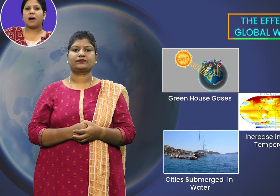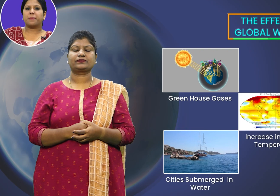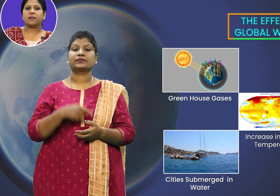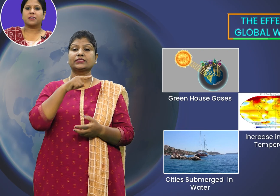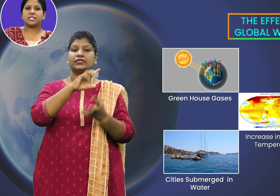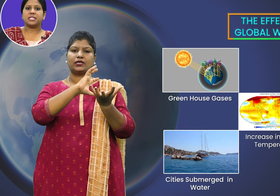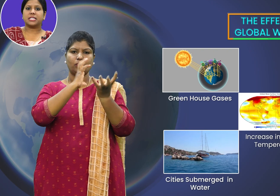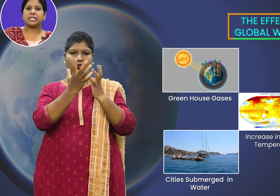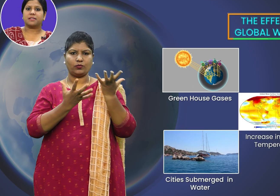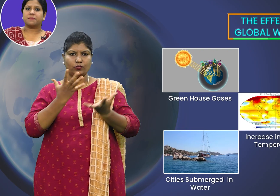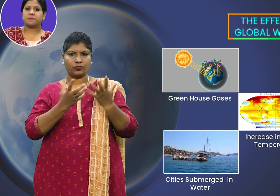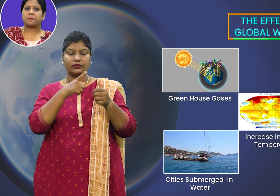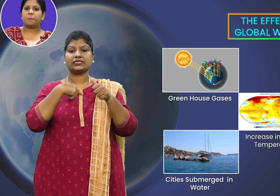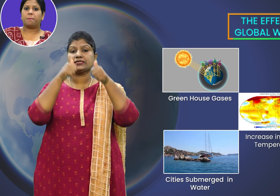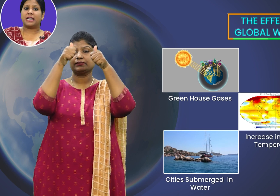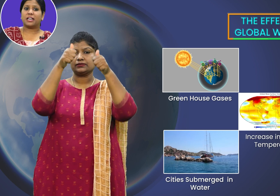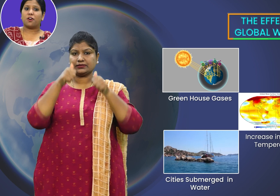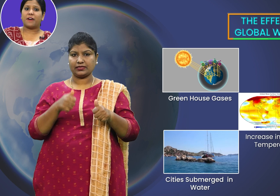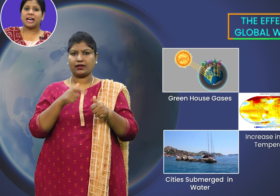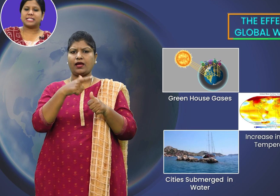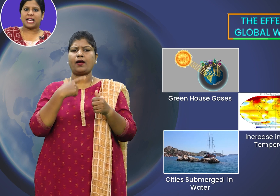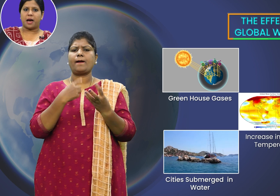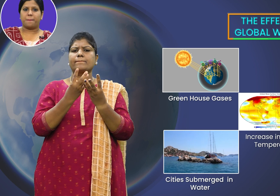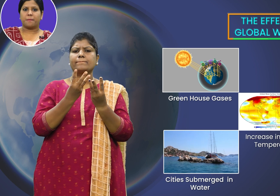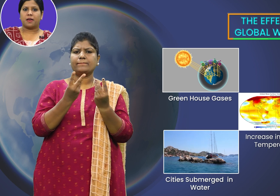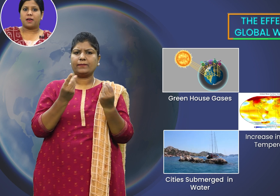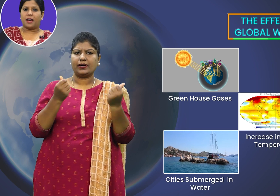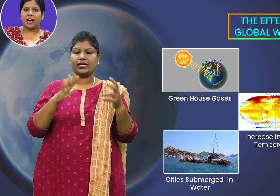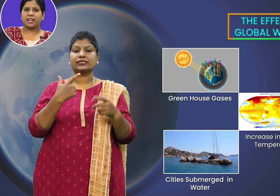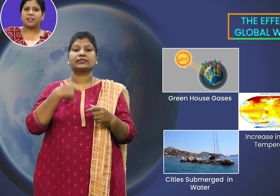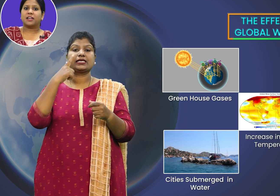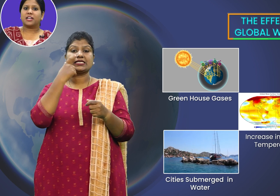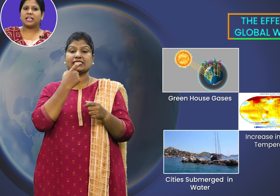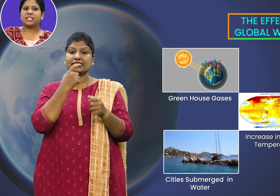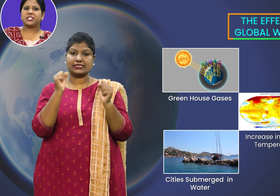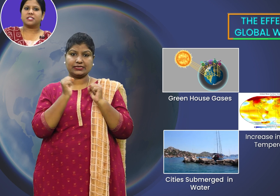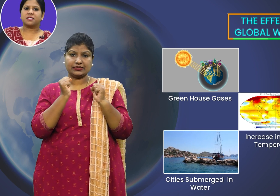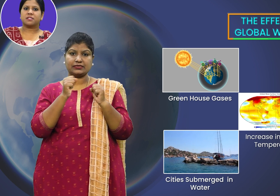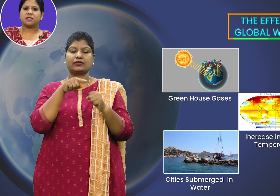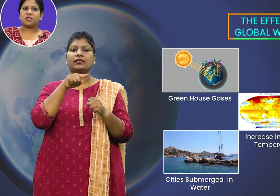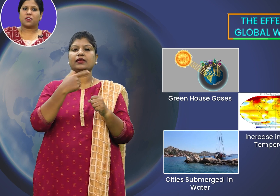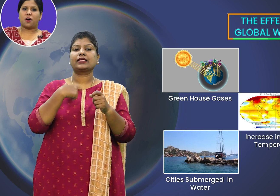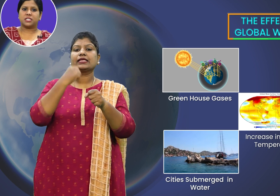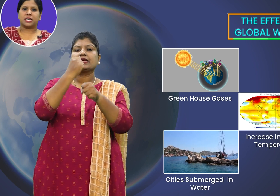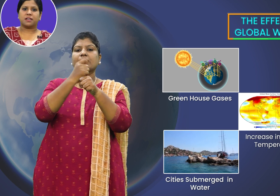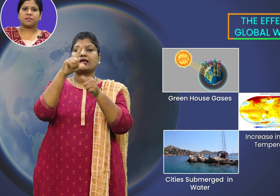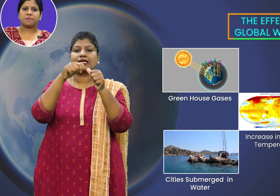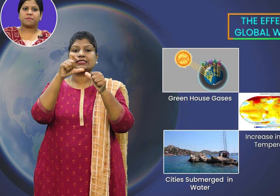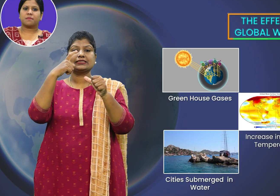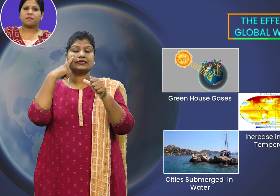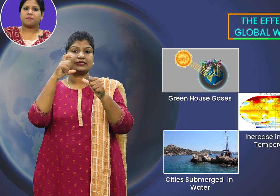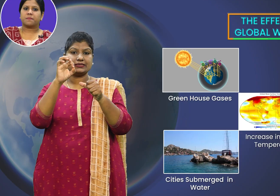Global warming results in melting of ice cap and glaciers, causing